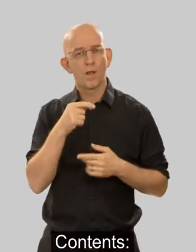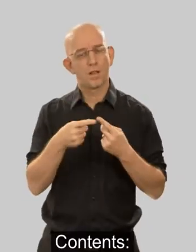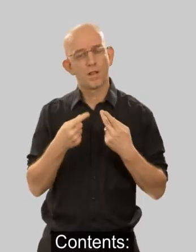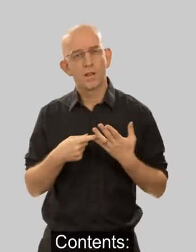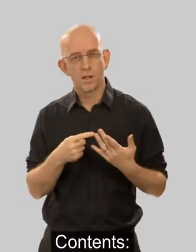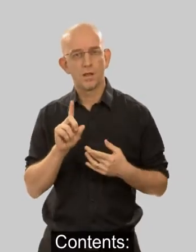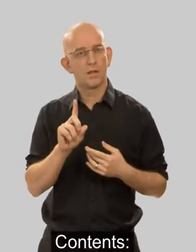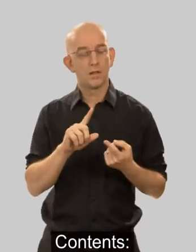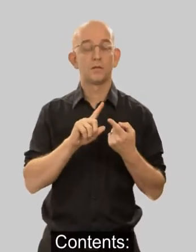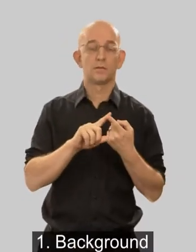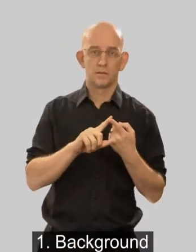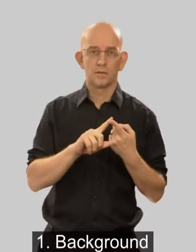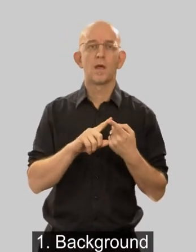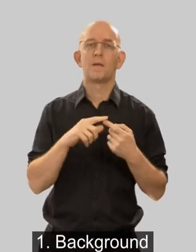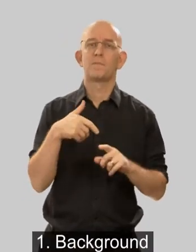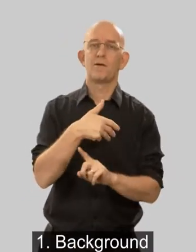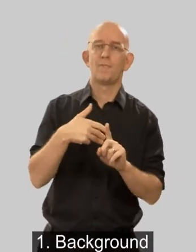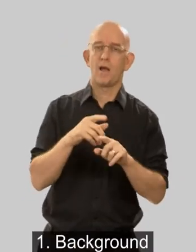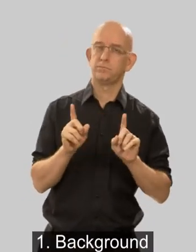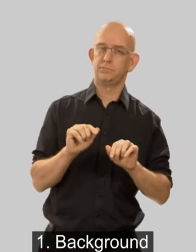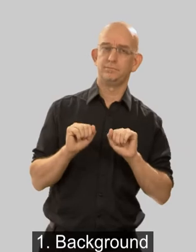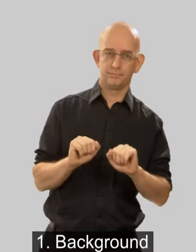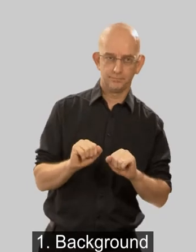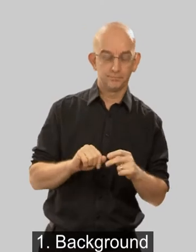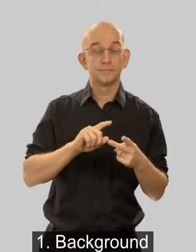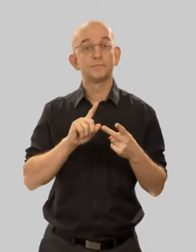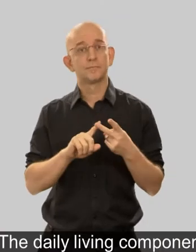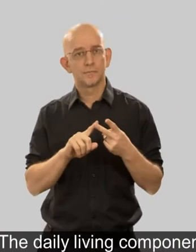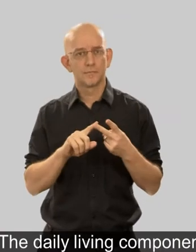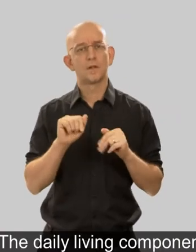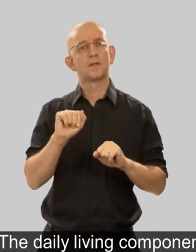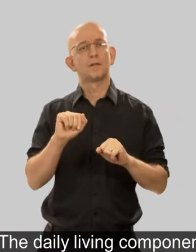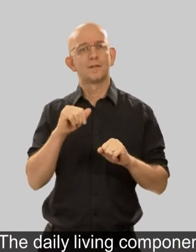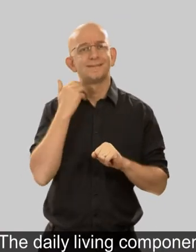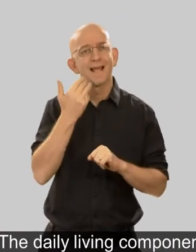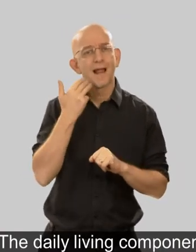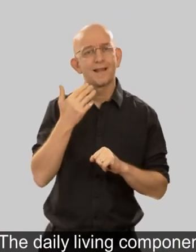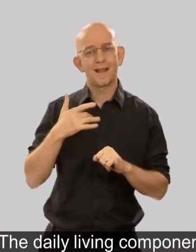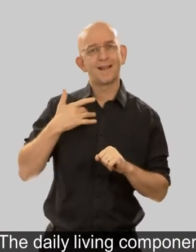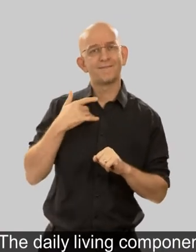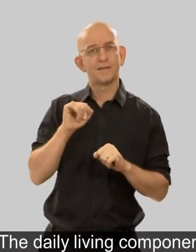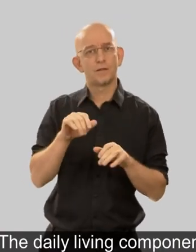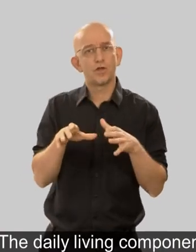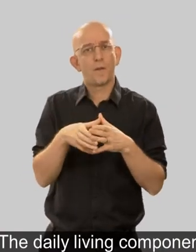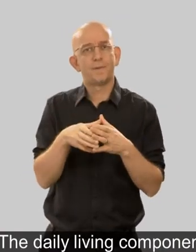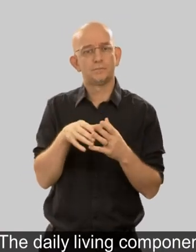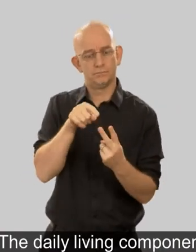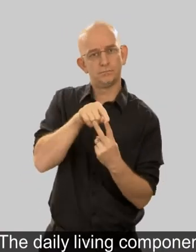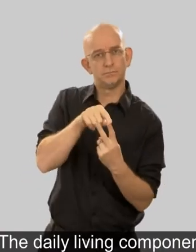Contents. 1. Background. 2. The daily living component and aids and